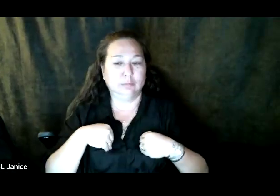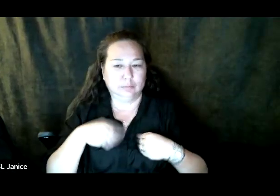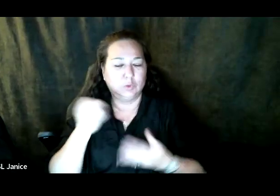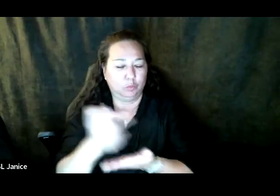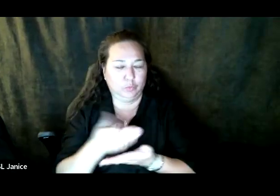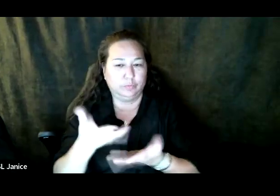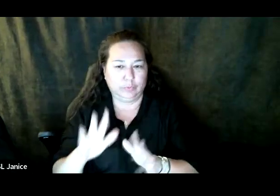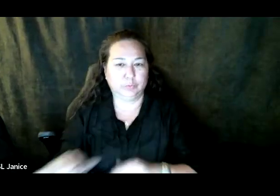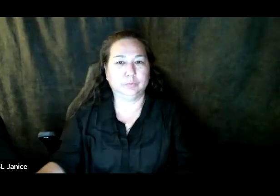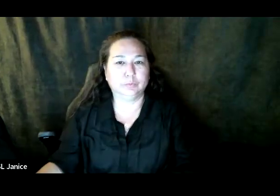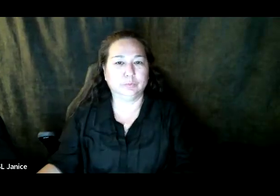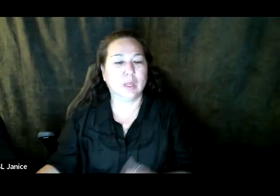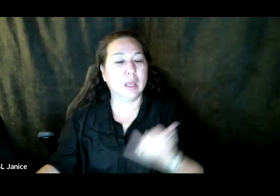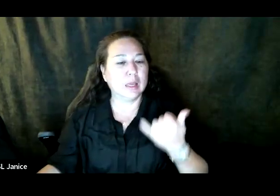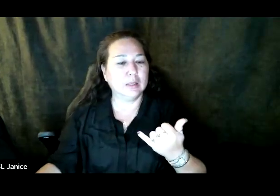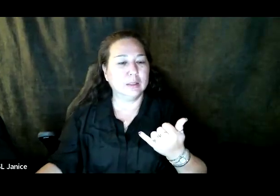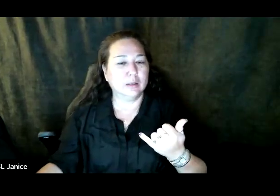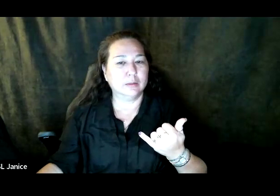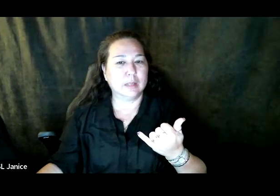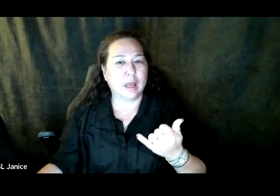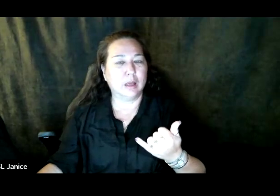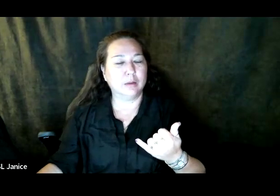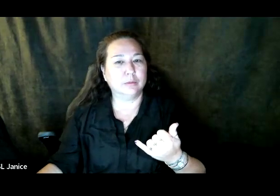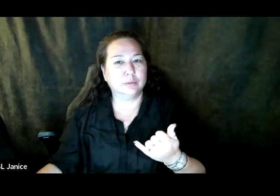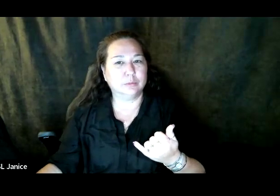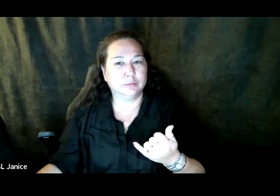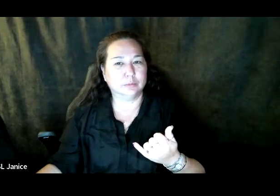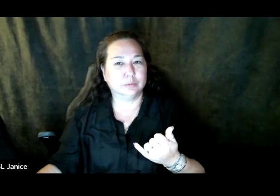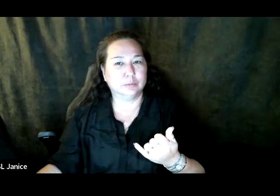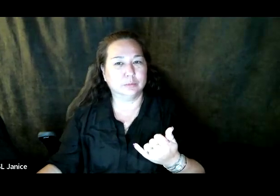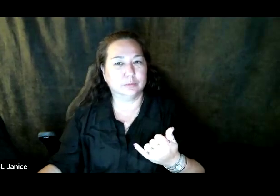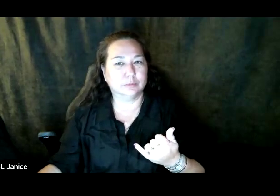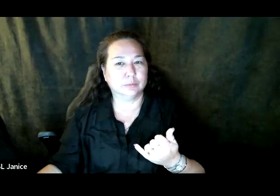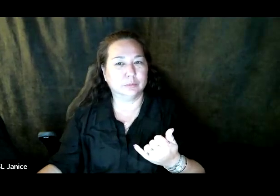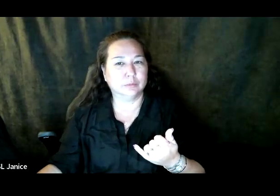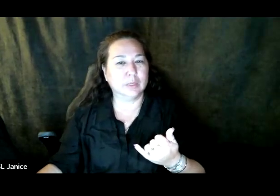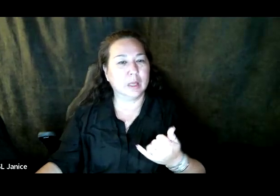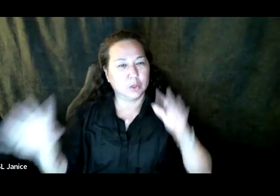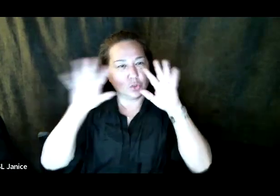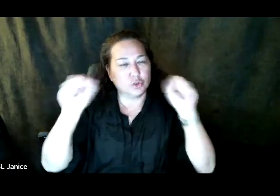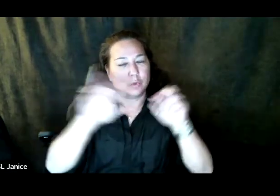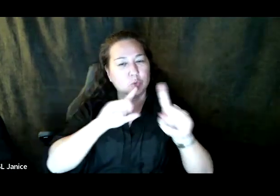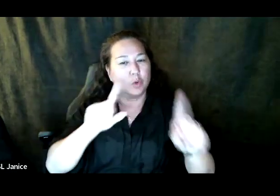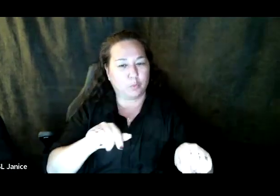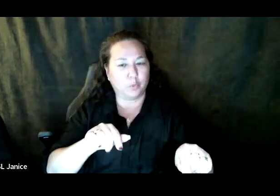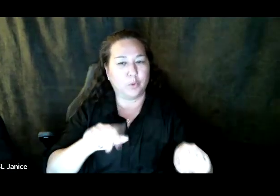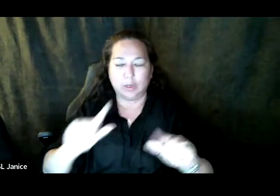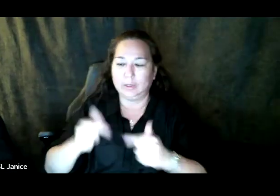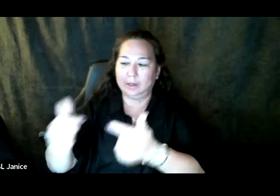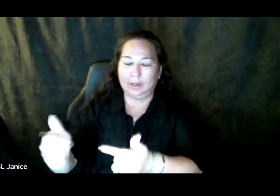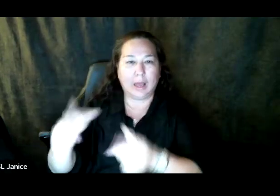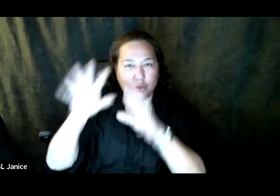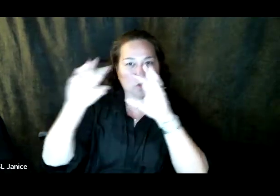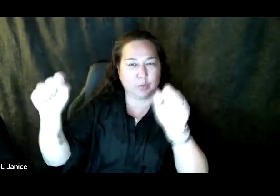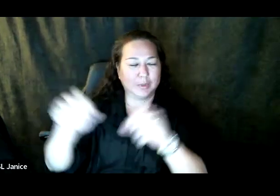approved. We'll now move on to the superintendent's report. I present to you our superintendent, Mary Skipper. Thank you, Chair